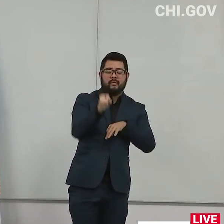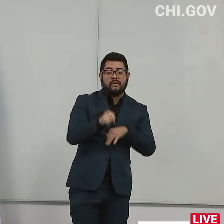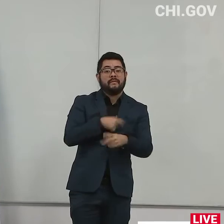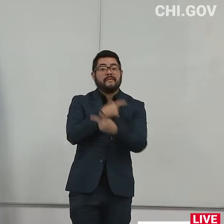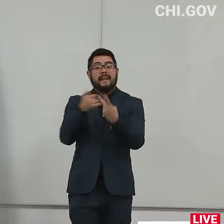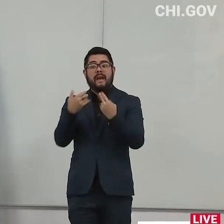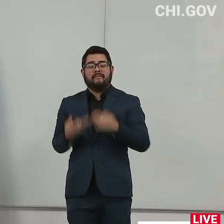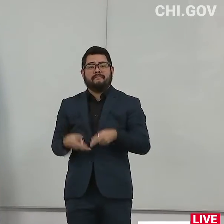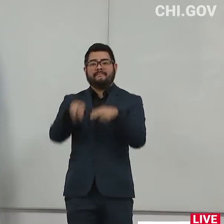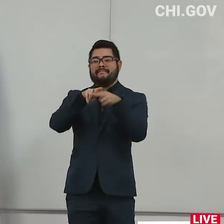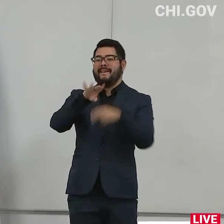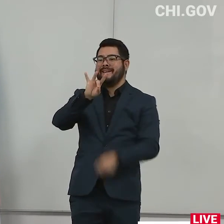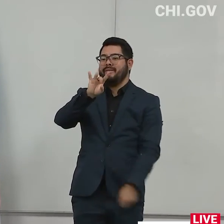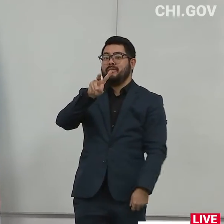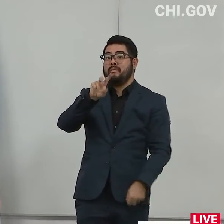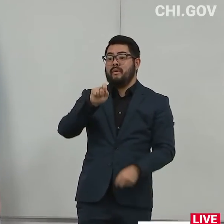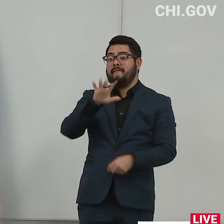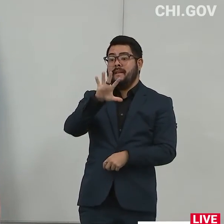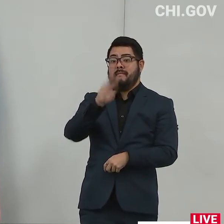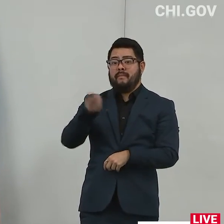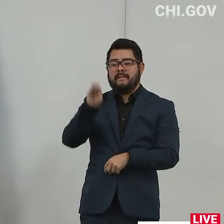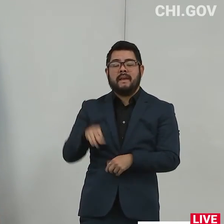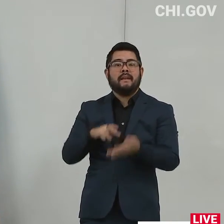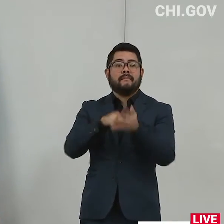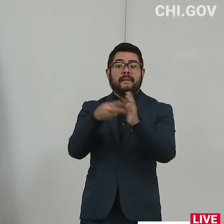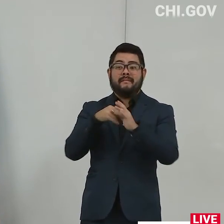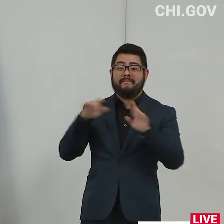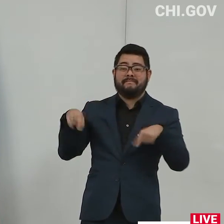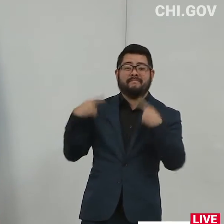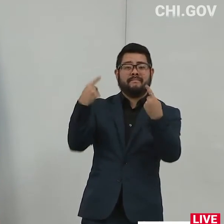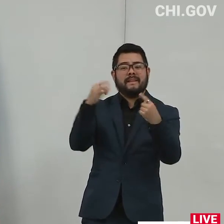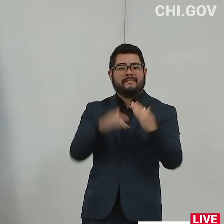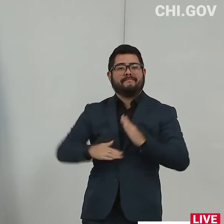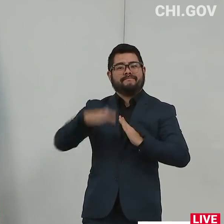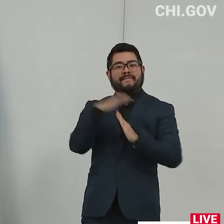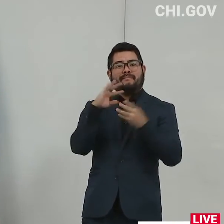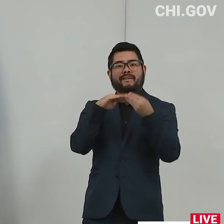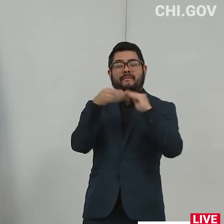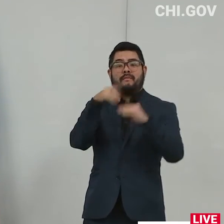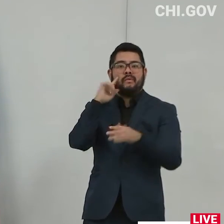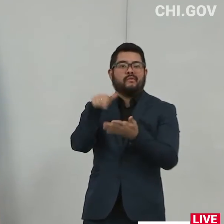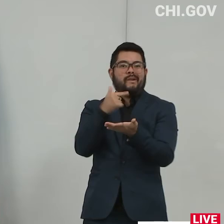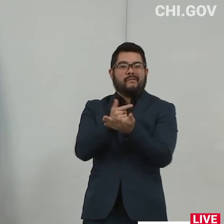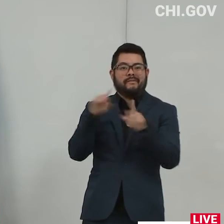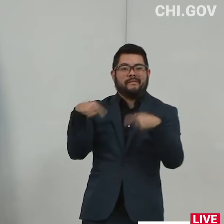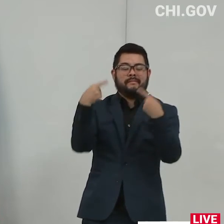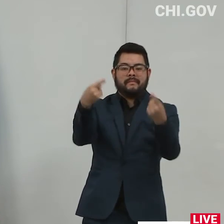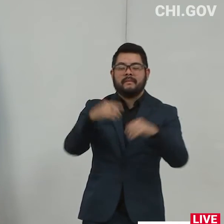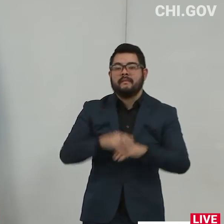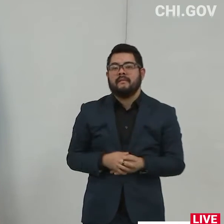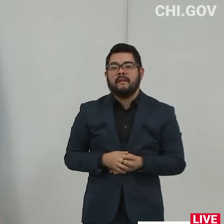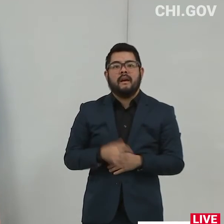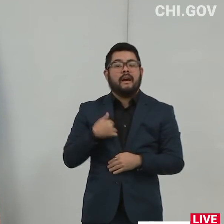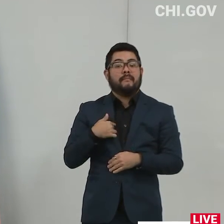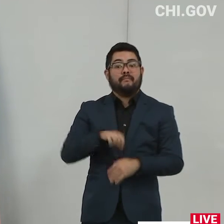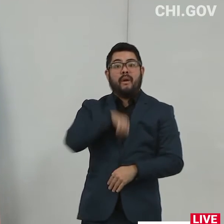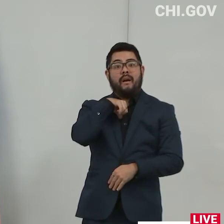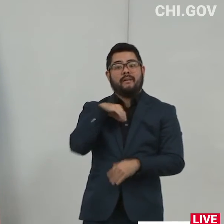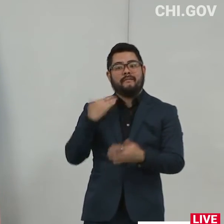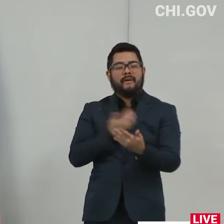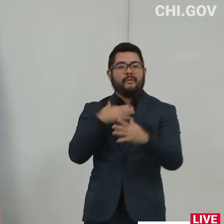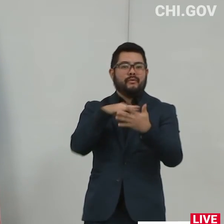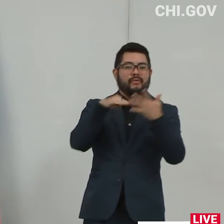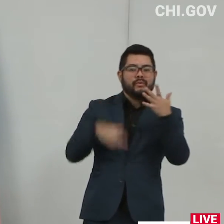is 82.5%. That is a record high for Chicago Public Schools. I could not be more proud of our young